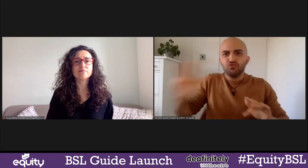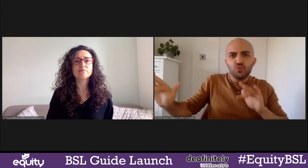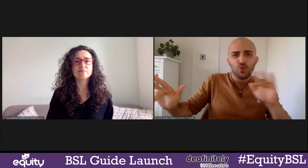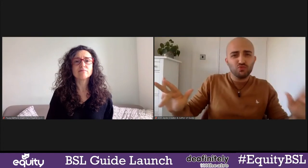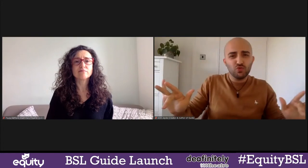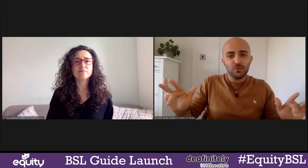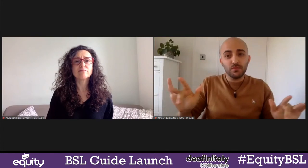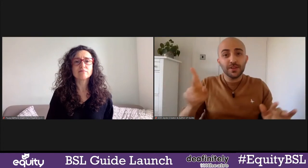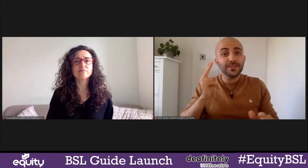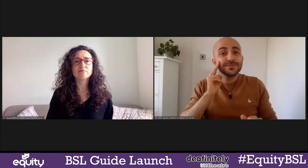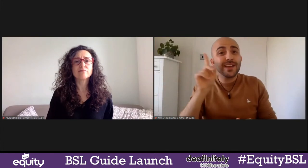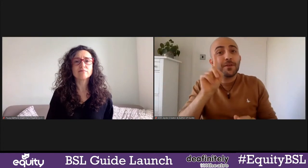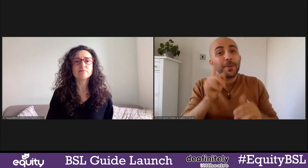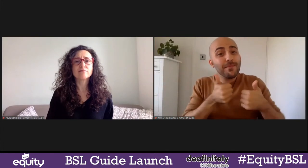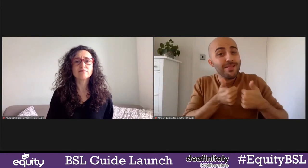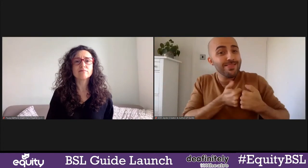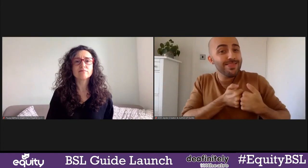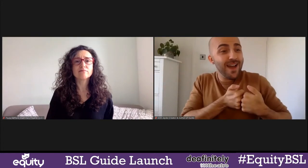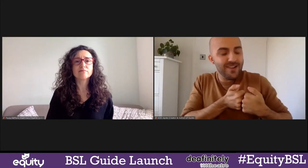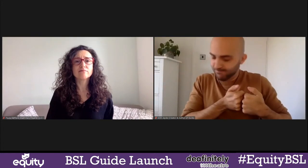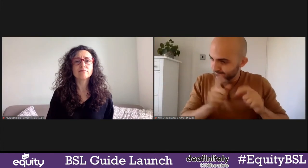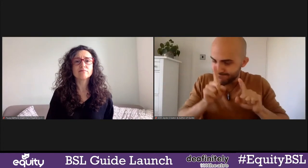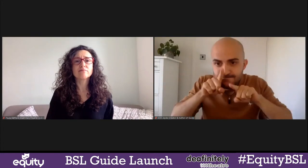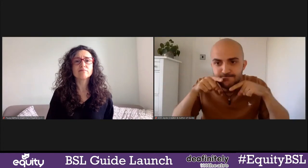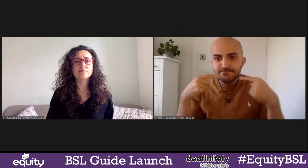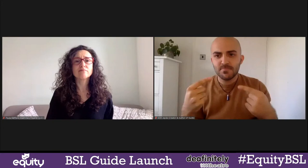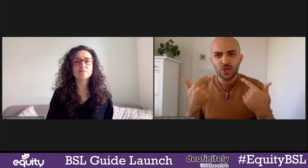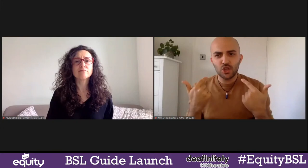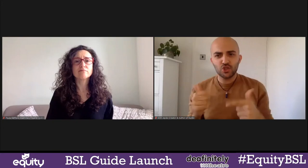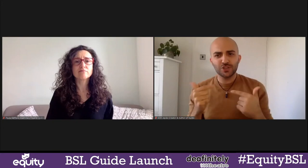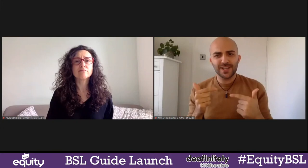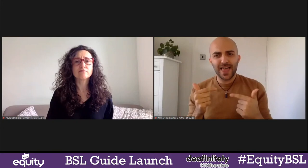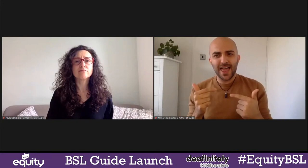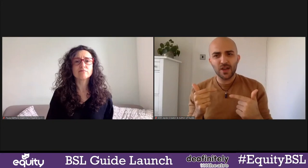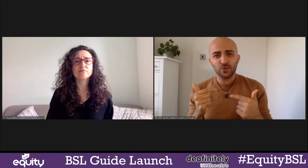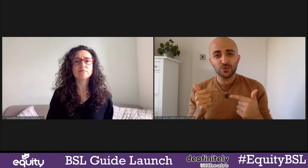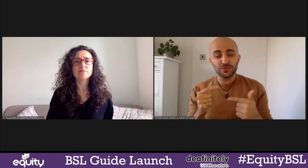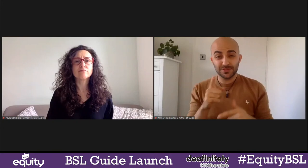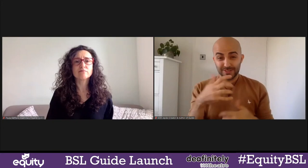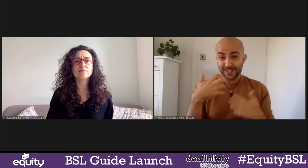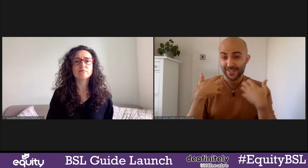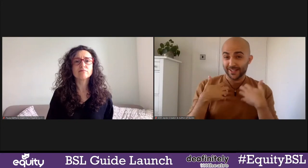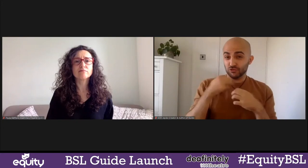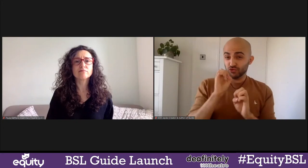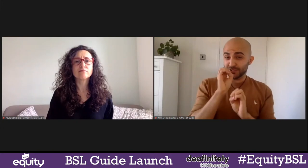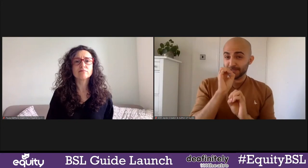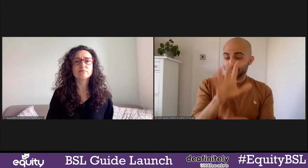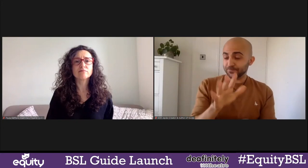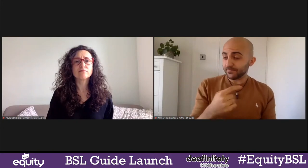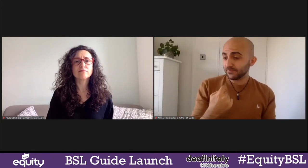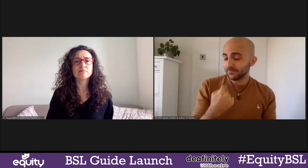disabled people, then they're not allowed to reproduce. They weren't allowed to have relationships with one another.